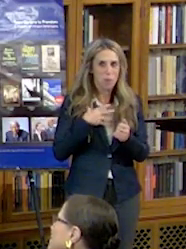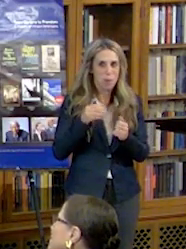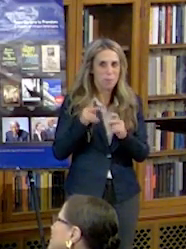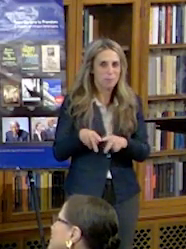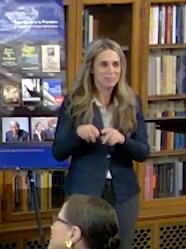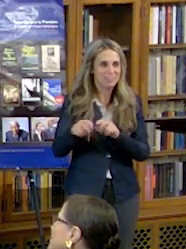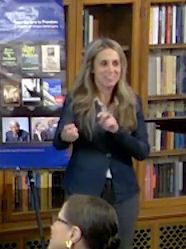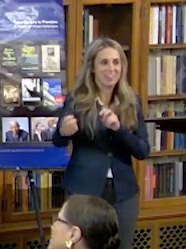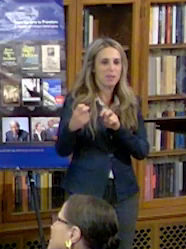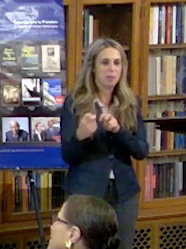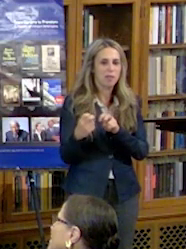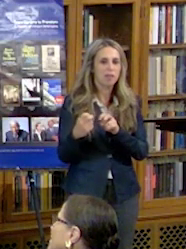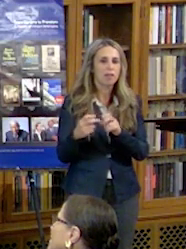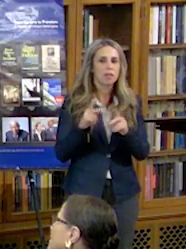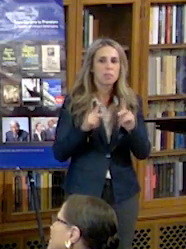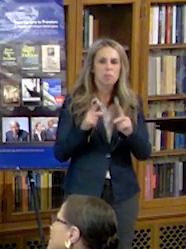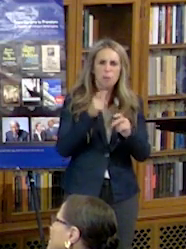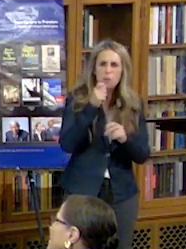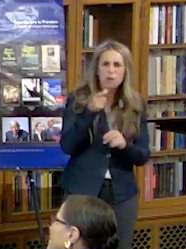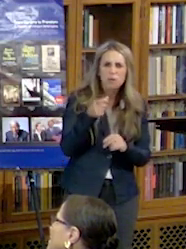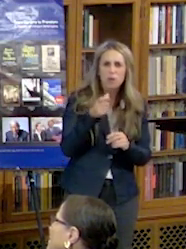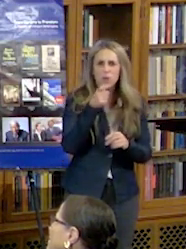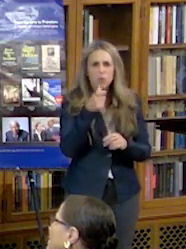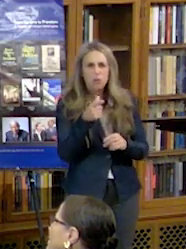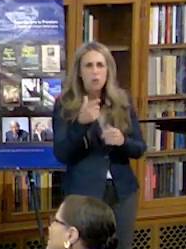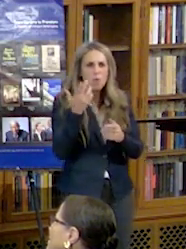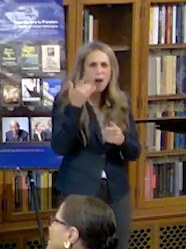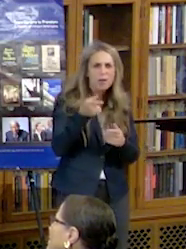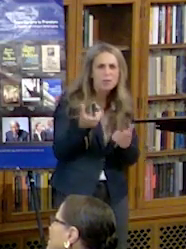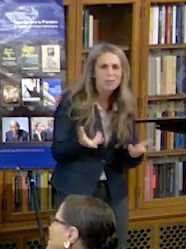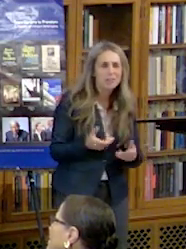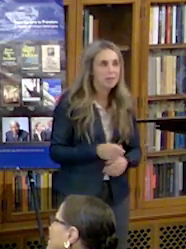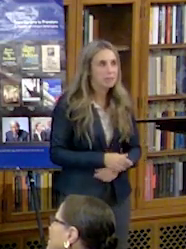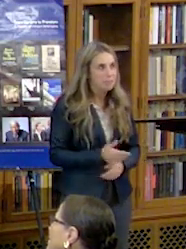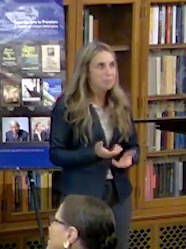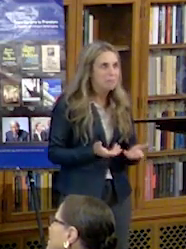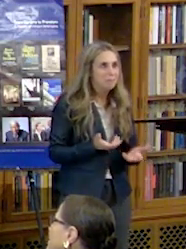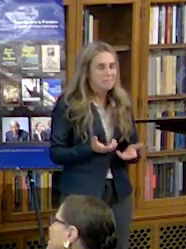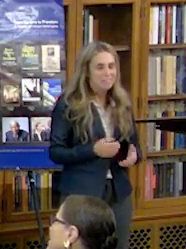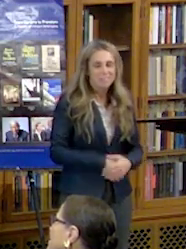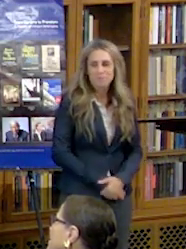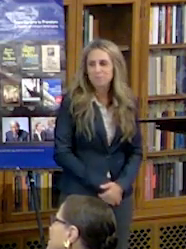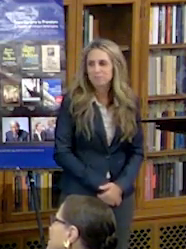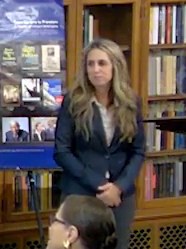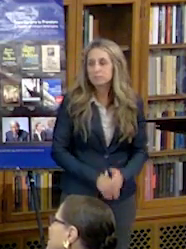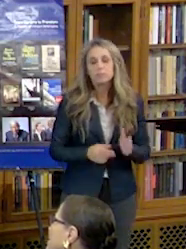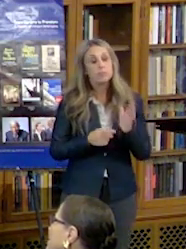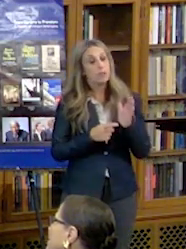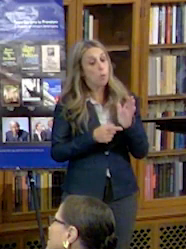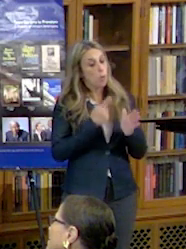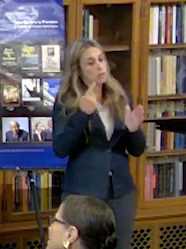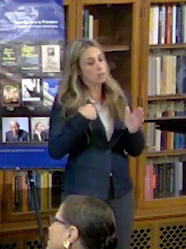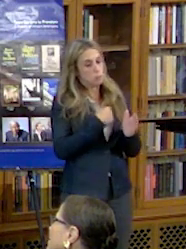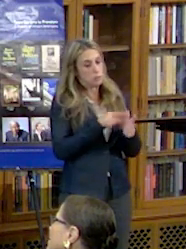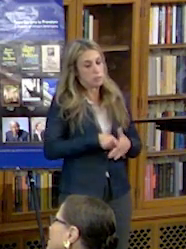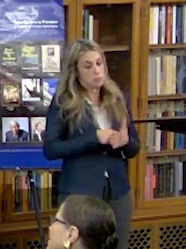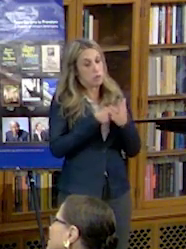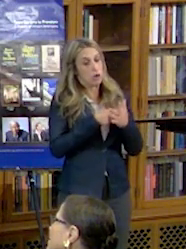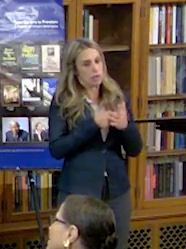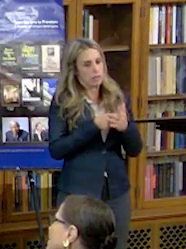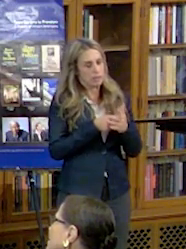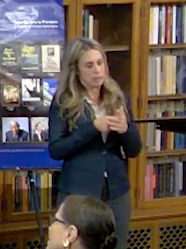trickled in and so everybody kept saying who are you and what are you here for so um once we got started and they